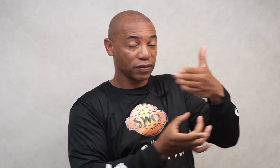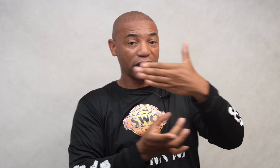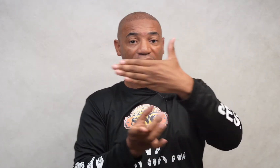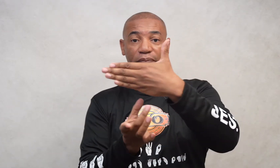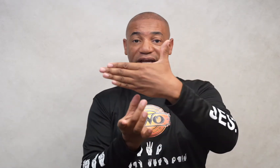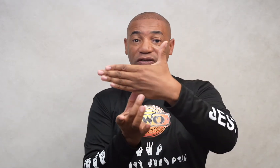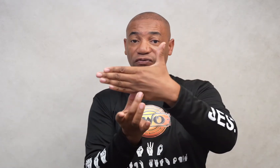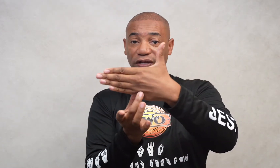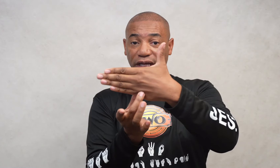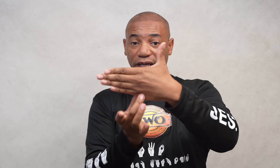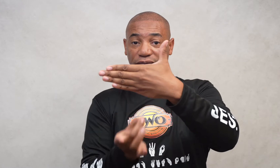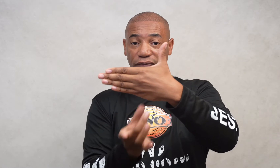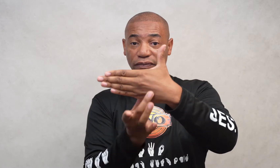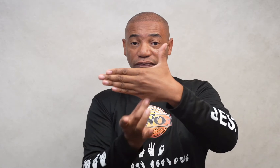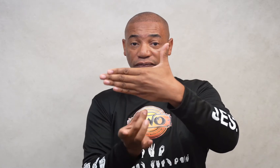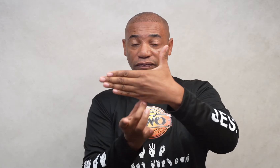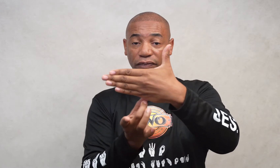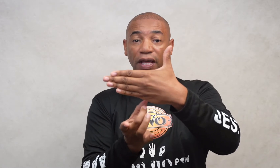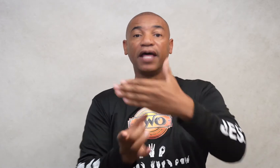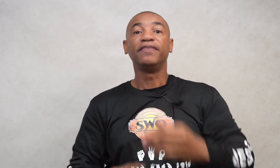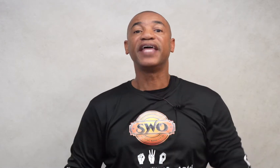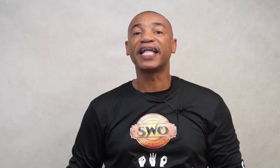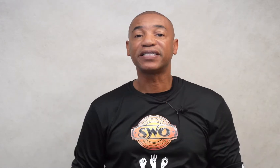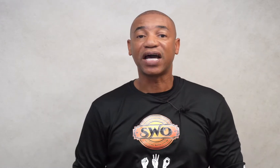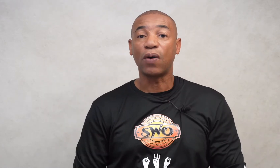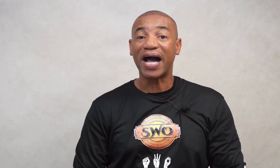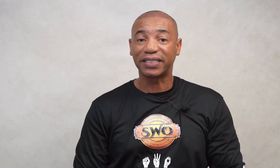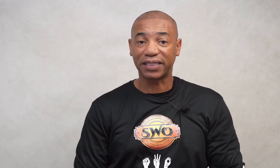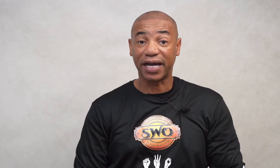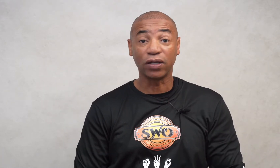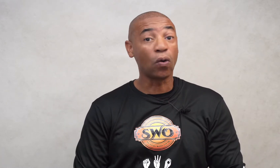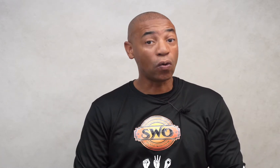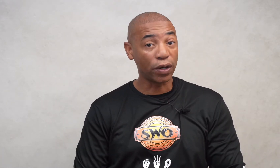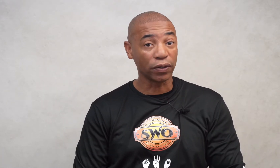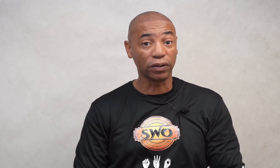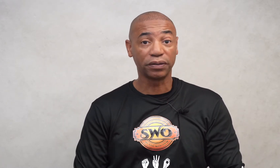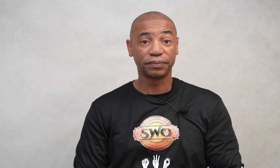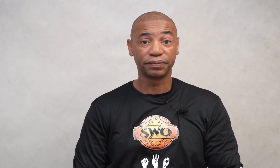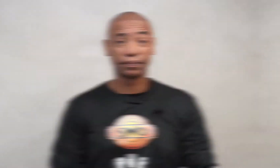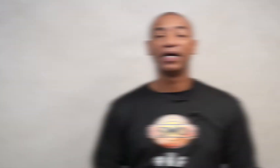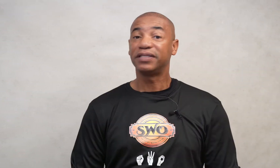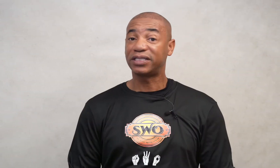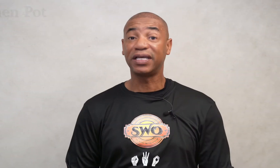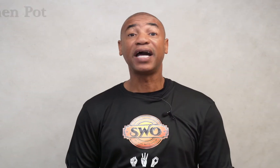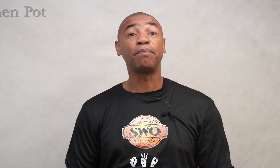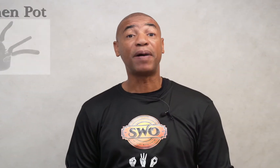And back to the front again. That is how I sign oil. The sign